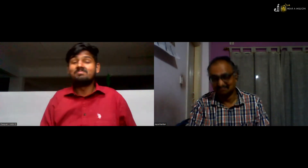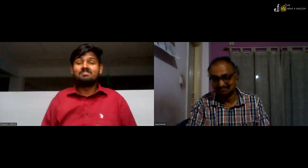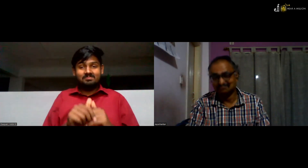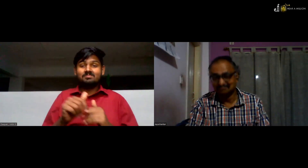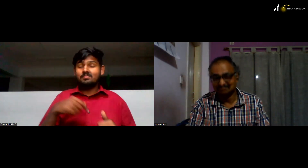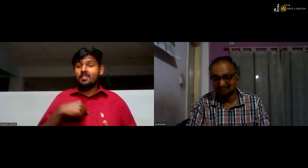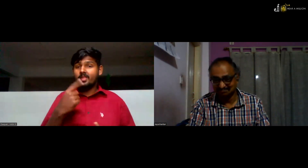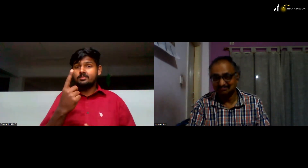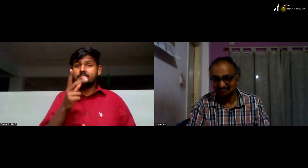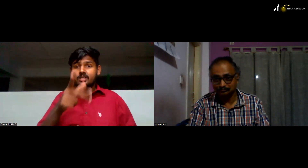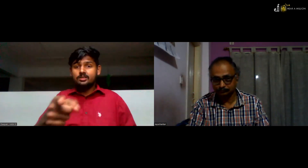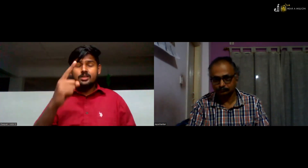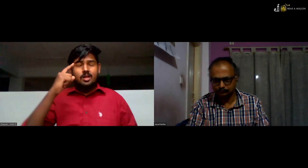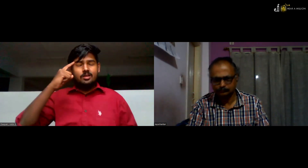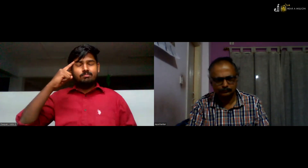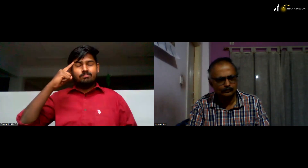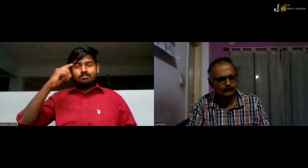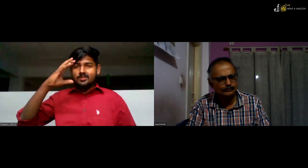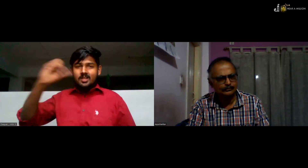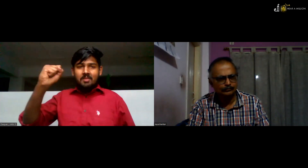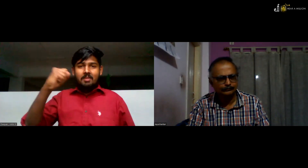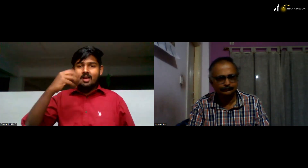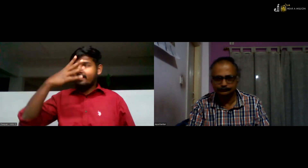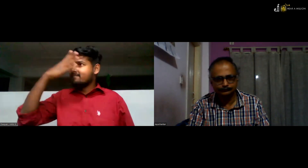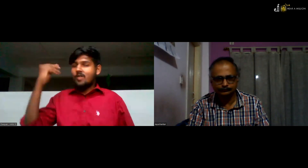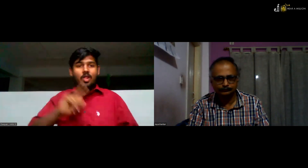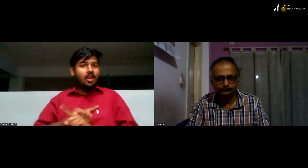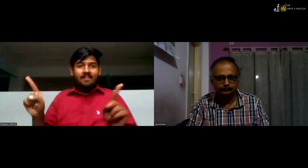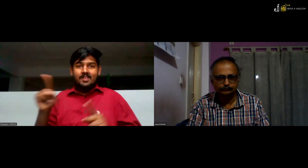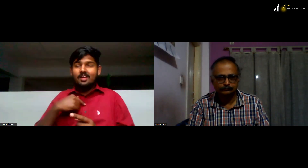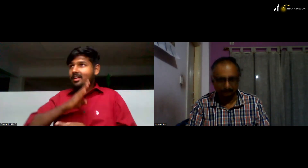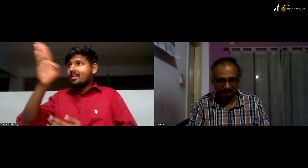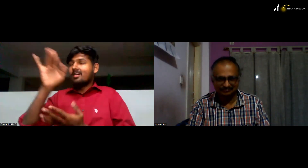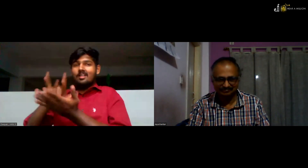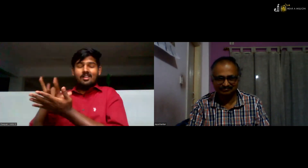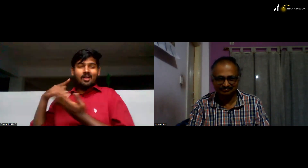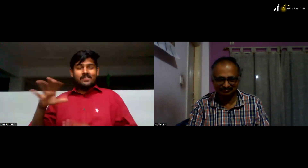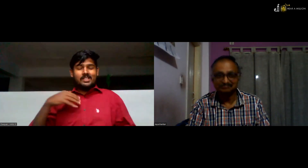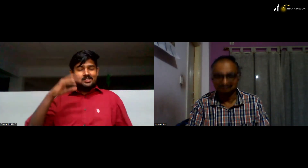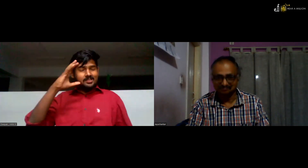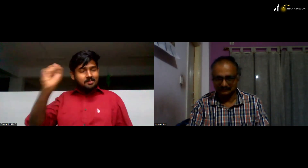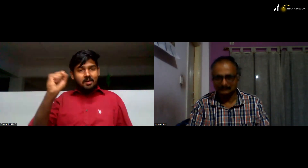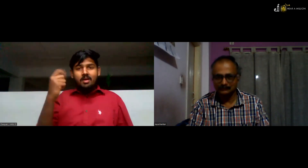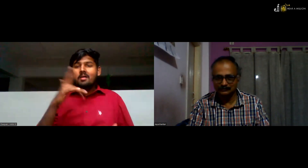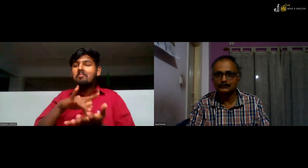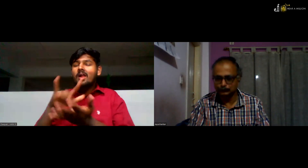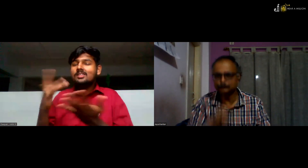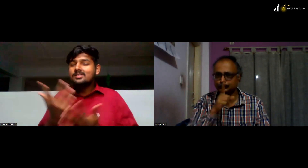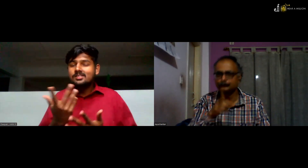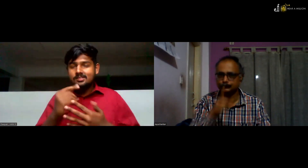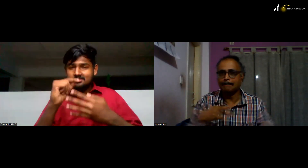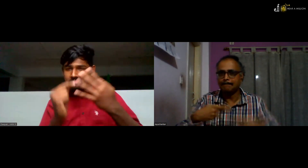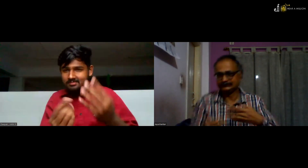there were some more places, where we went. Okay, so I just remember one thing, I couldn't forget it,